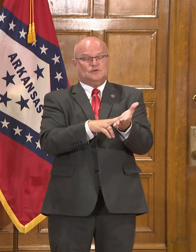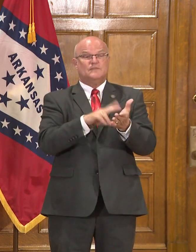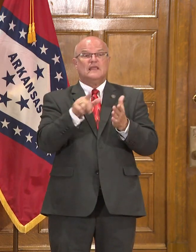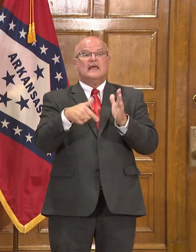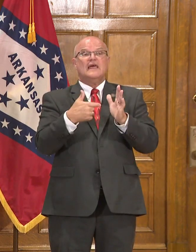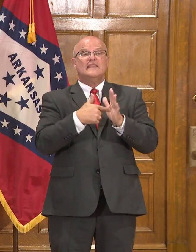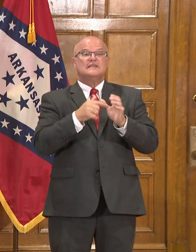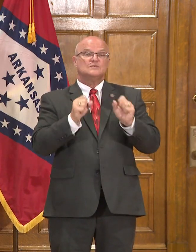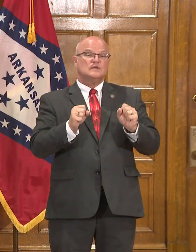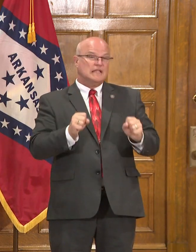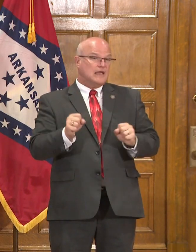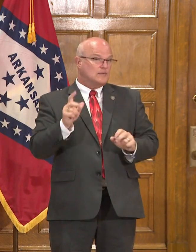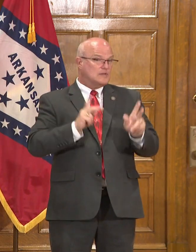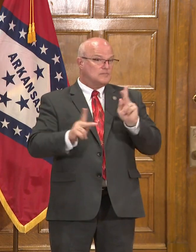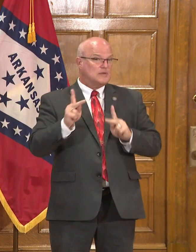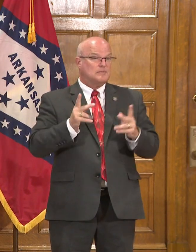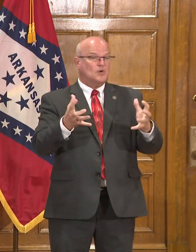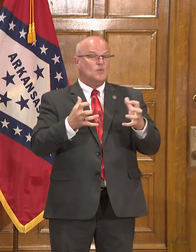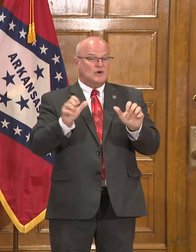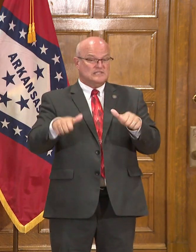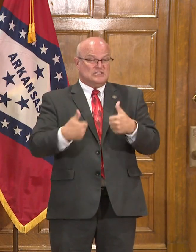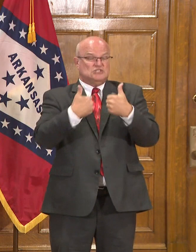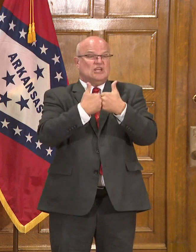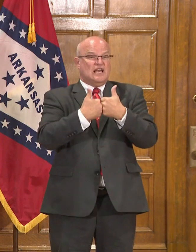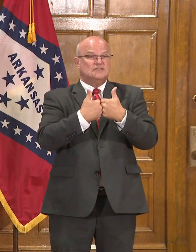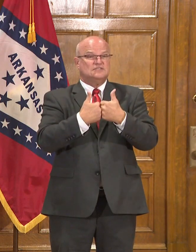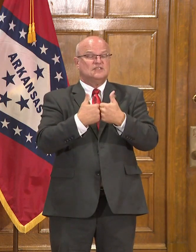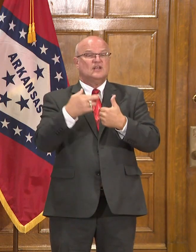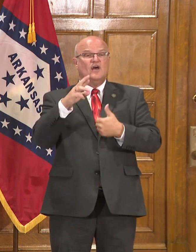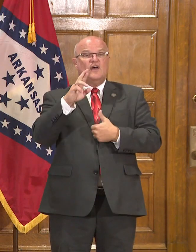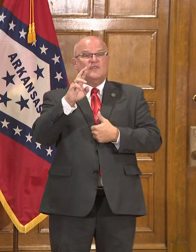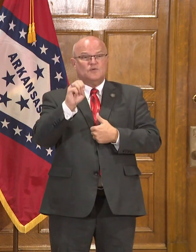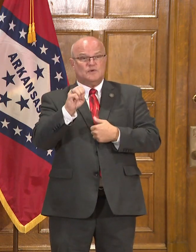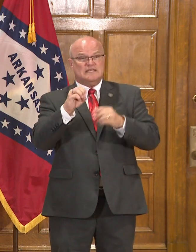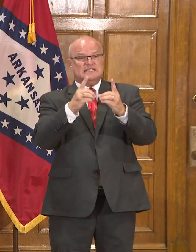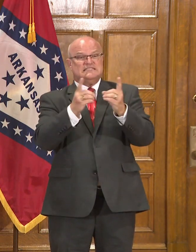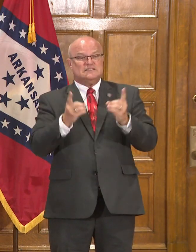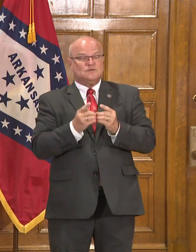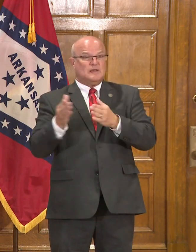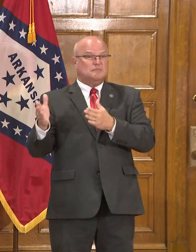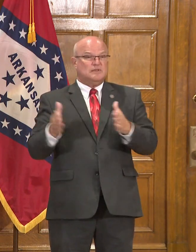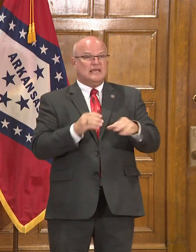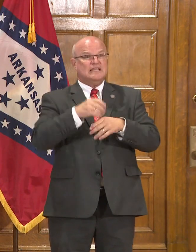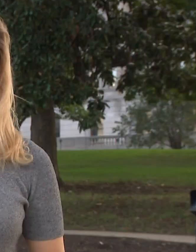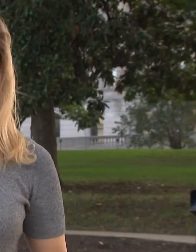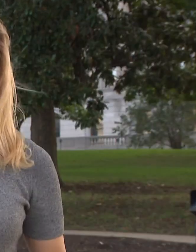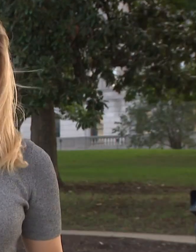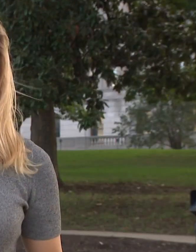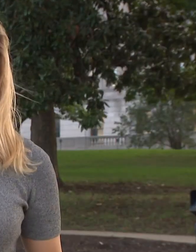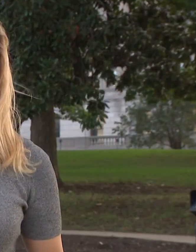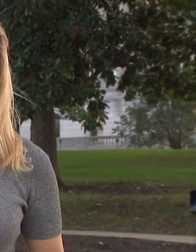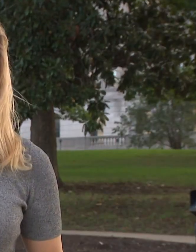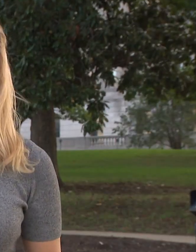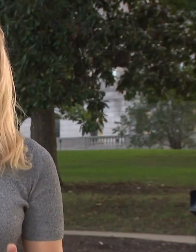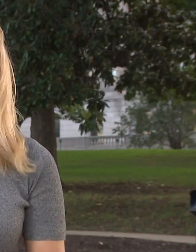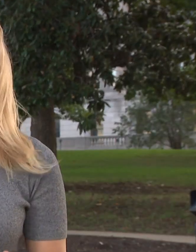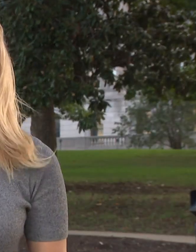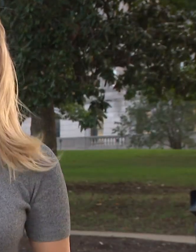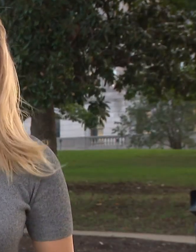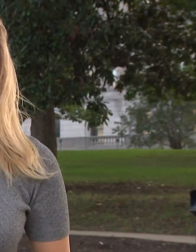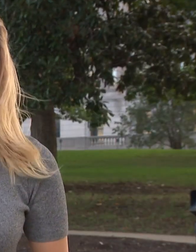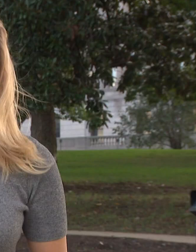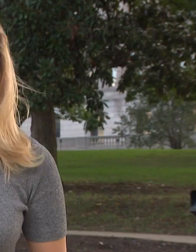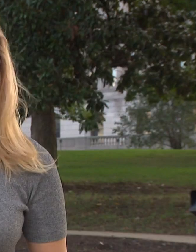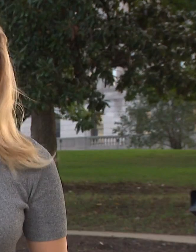will enable those who wish to challenge the redistricting plan in court to do so. Up next here at the Capitol, a